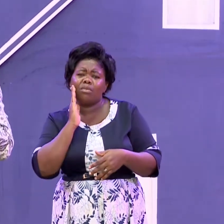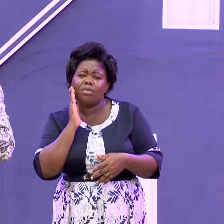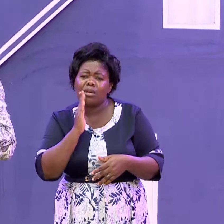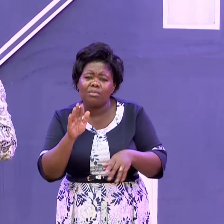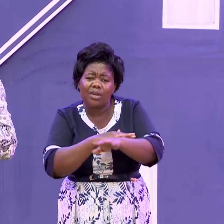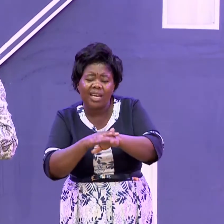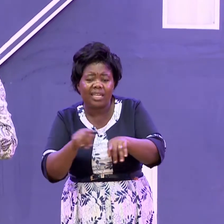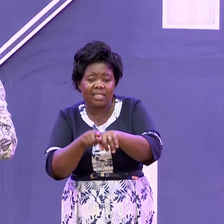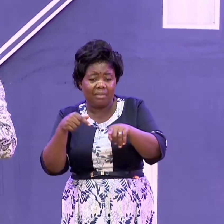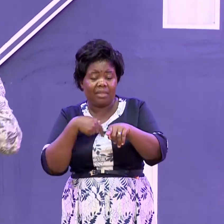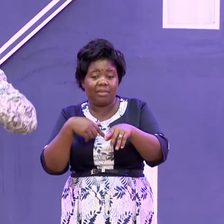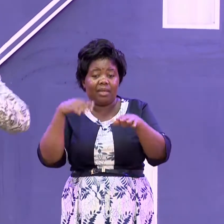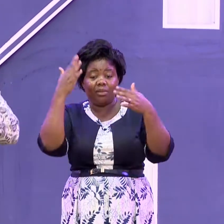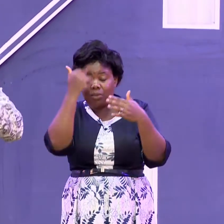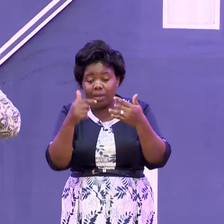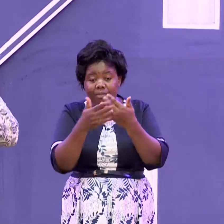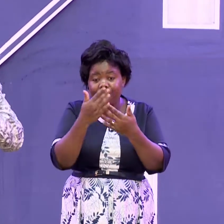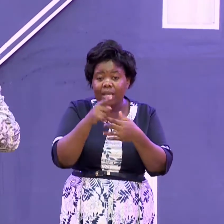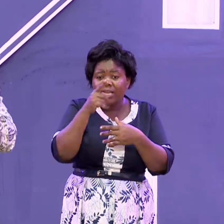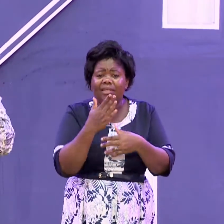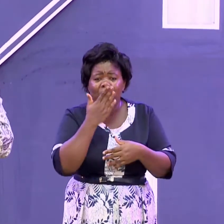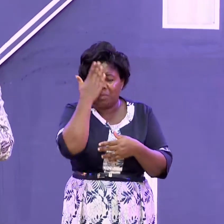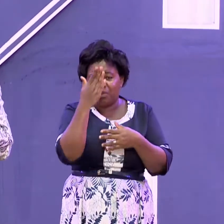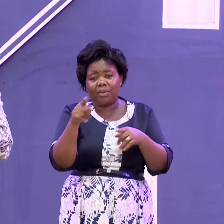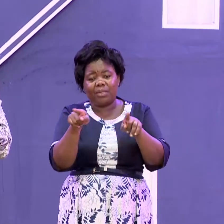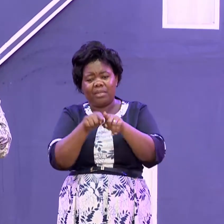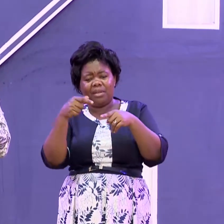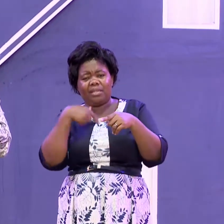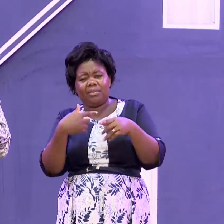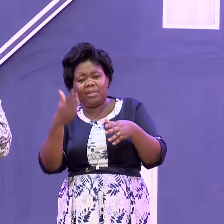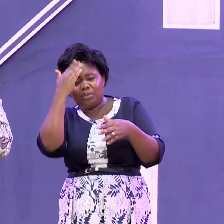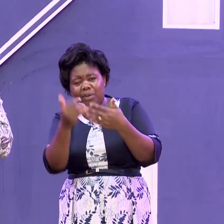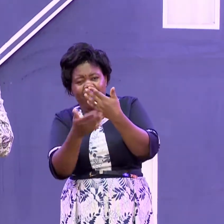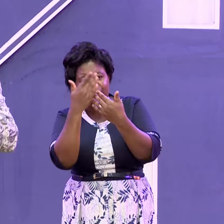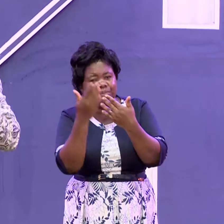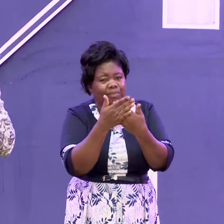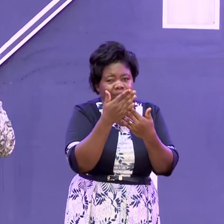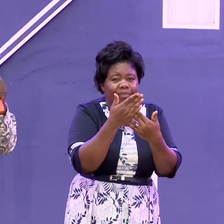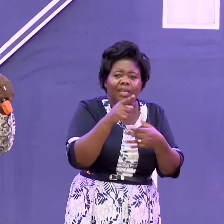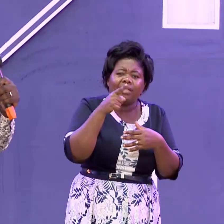That's a Muganda, that's why I take care of them. That one is a Munyankole, that's why I mind about them.